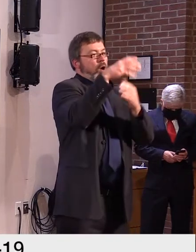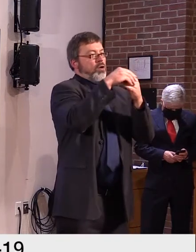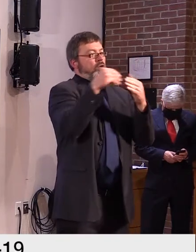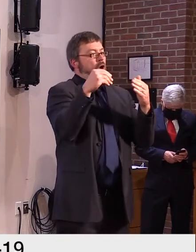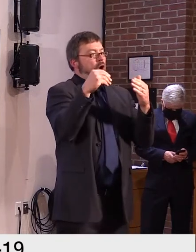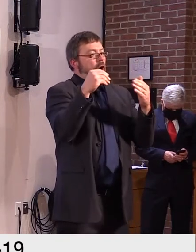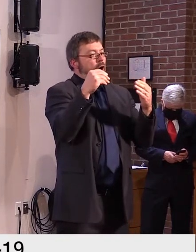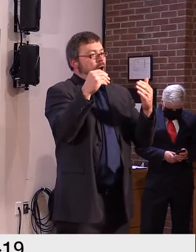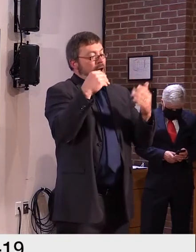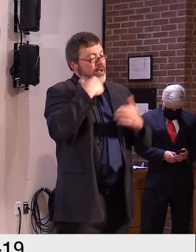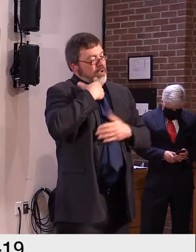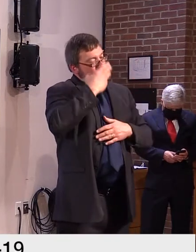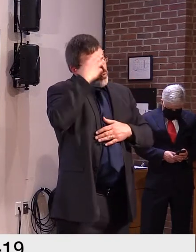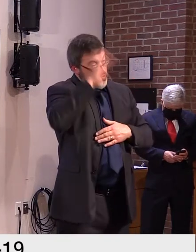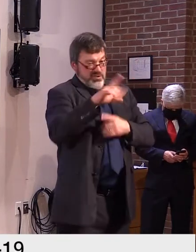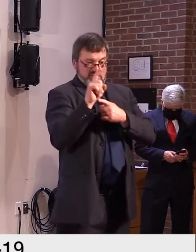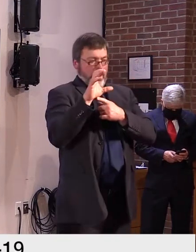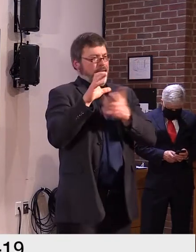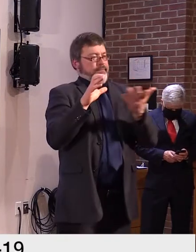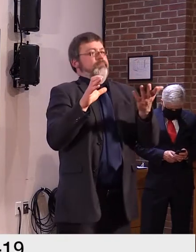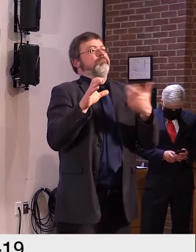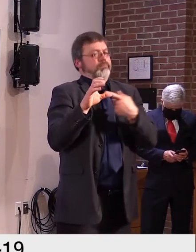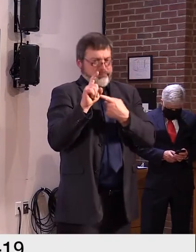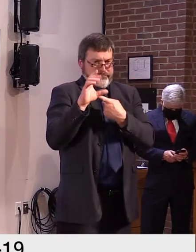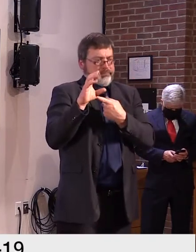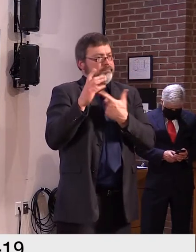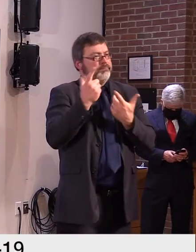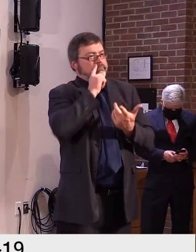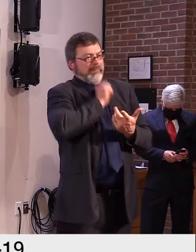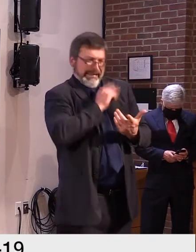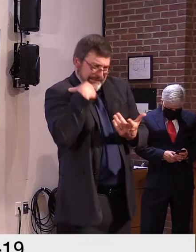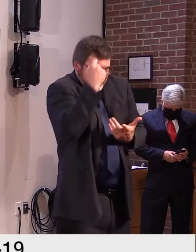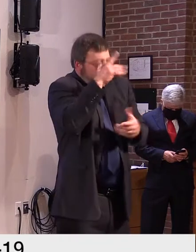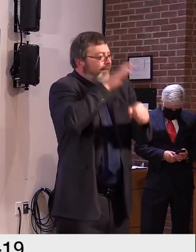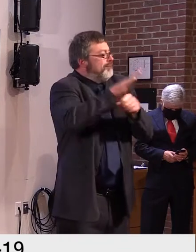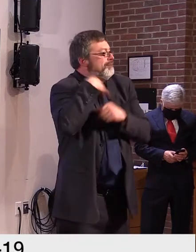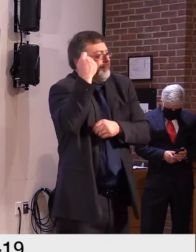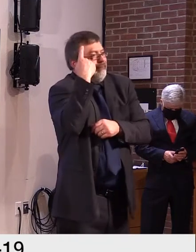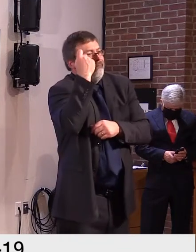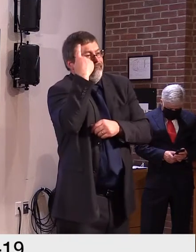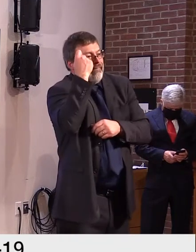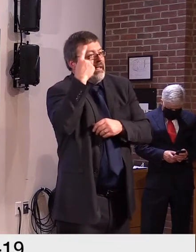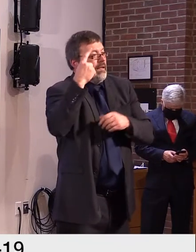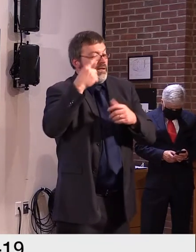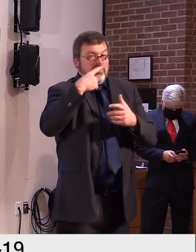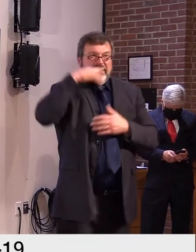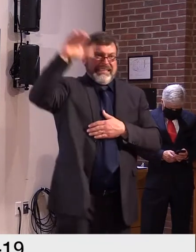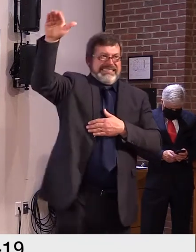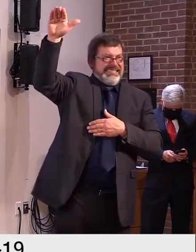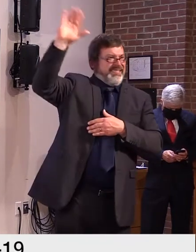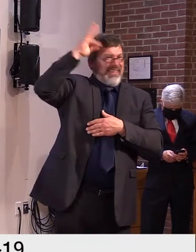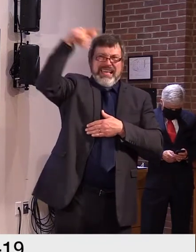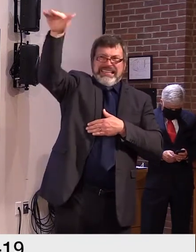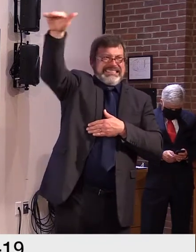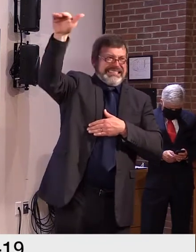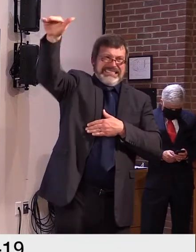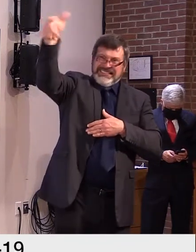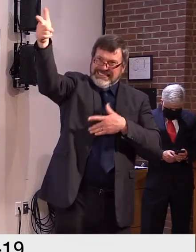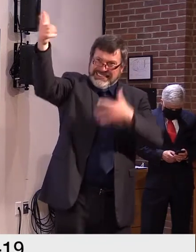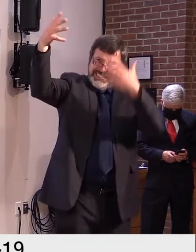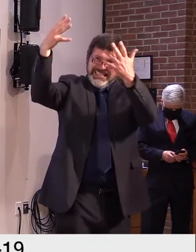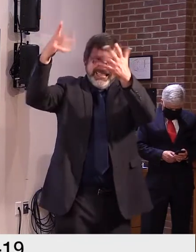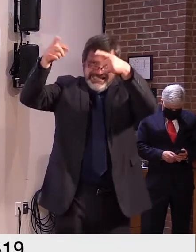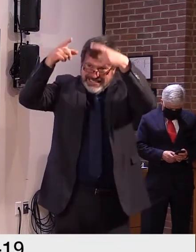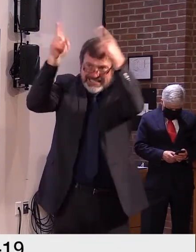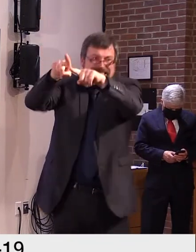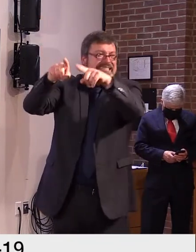So a bottom line is we need Congress to come together with the administration to provide some more relief,